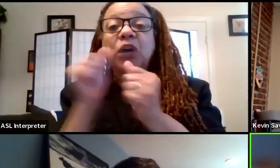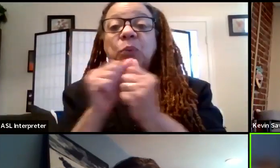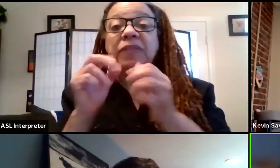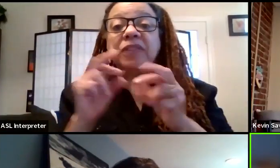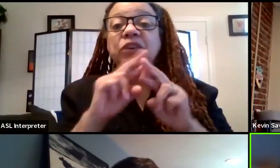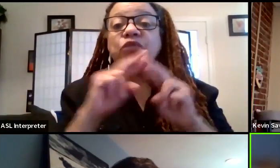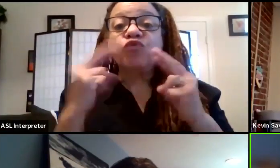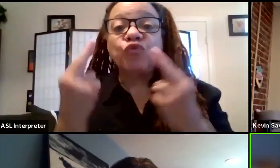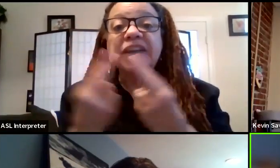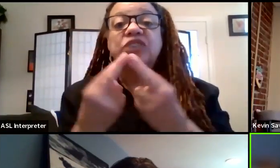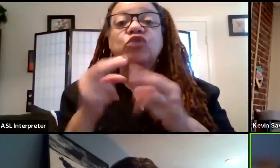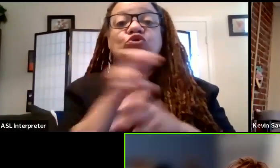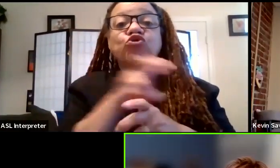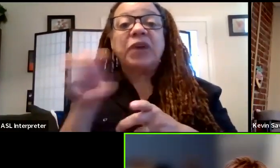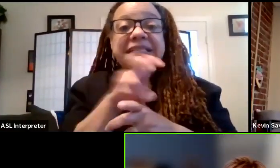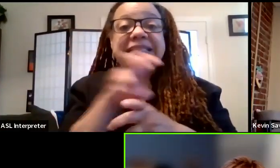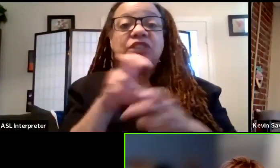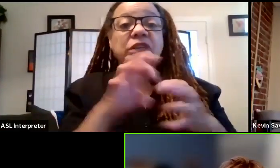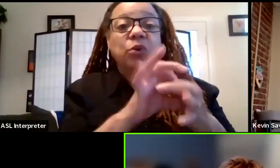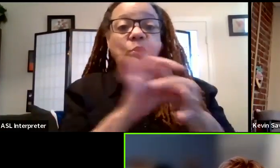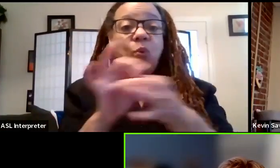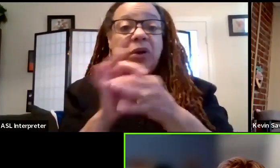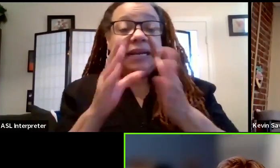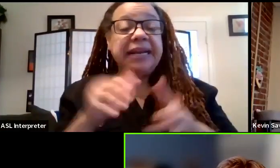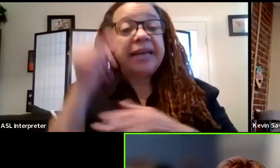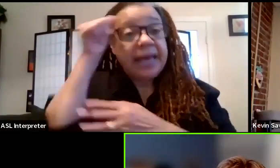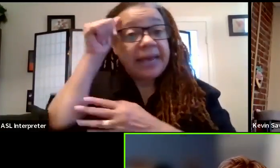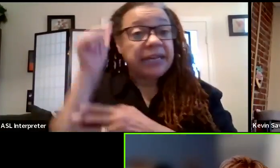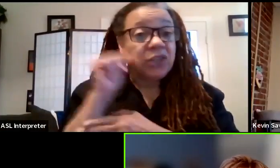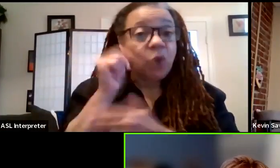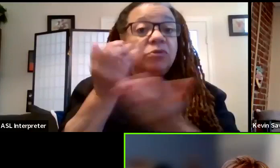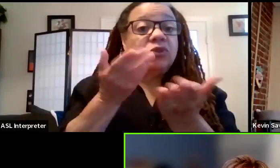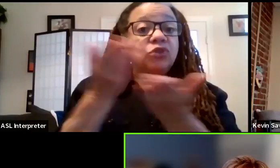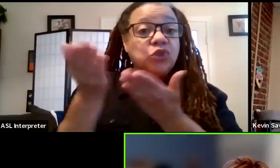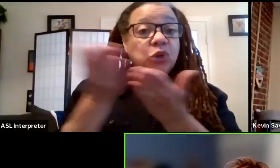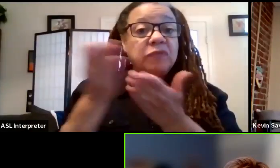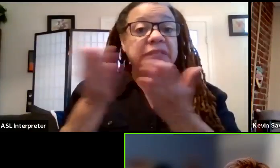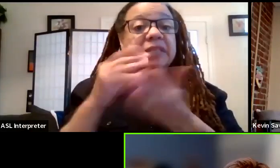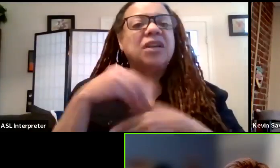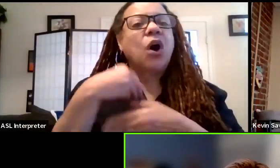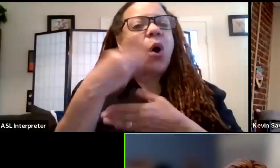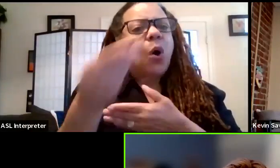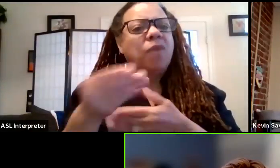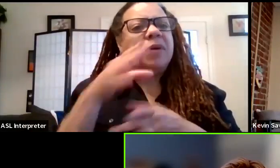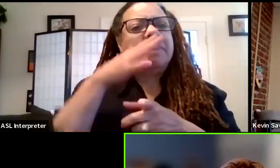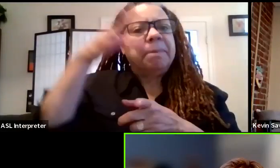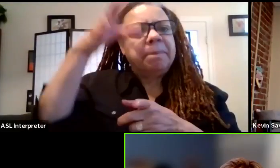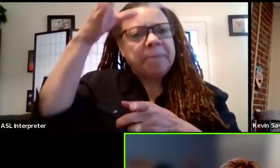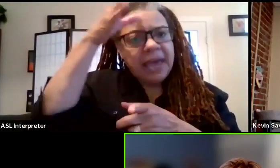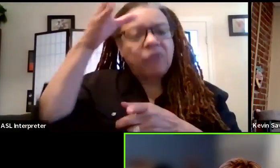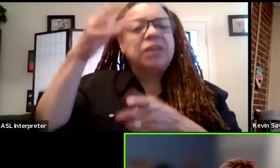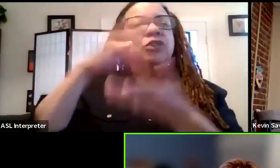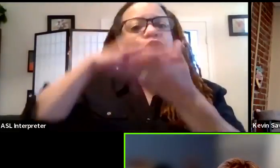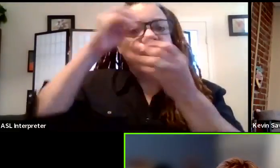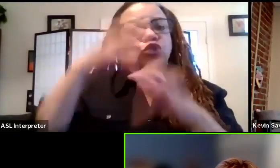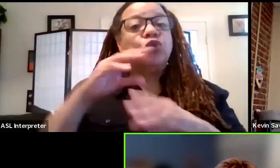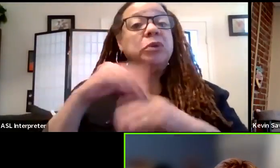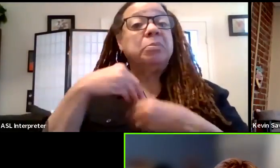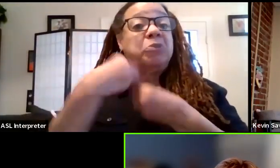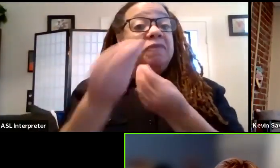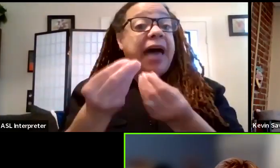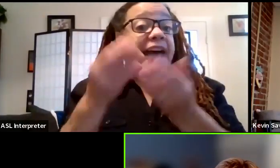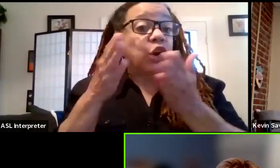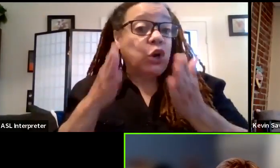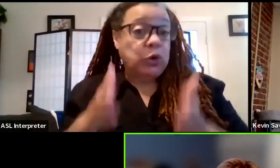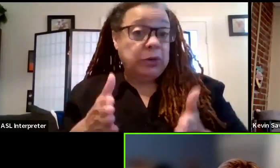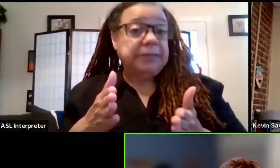transition coordinators and adult service agencies to offer what we're calling parent-student provider chats, which are opportunities for